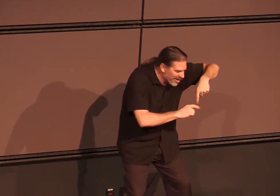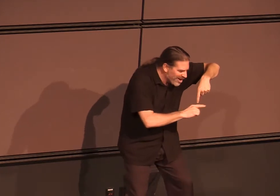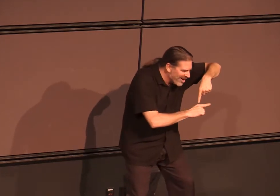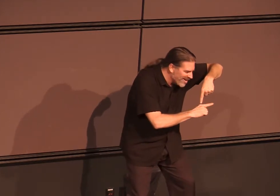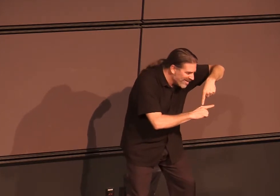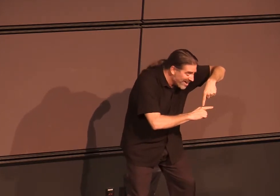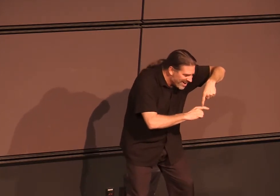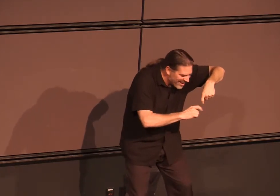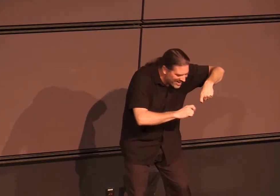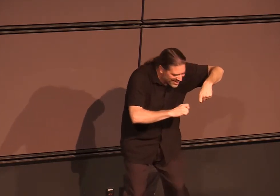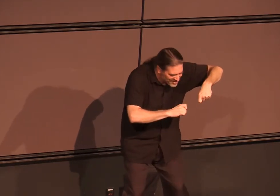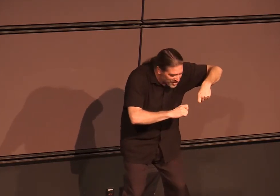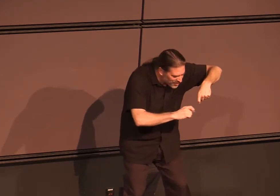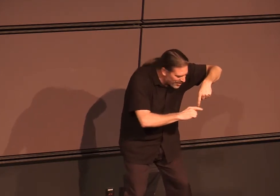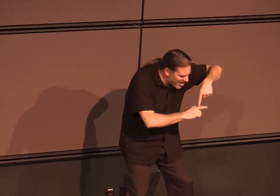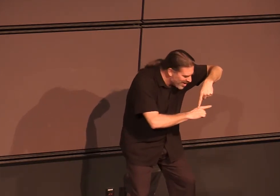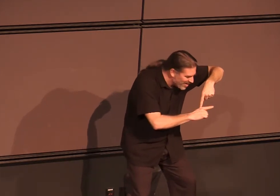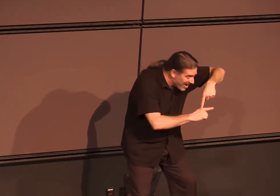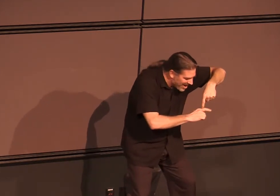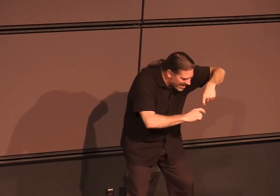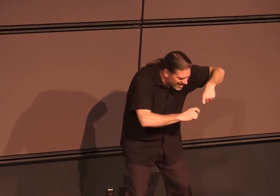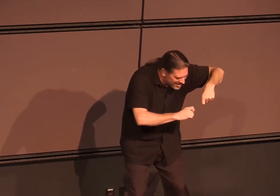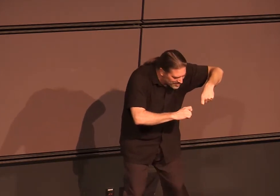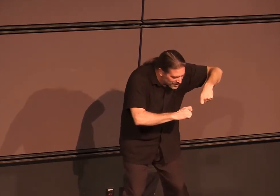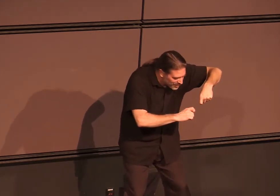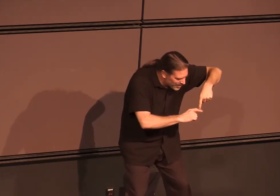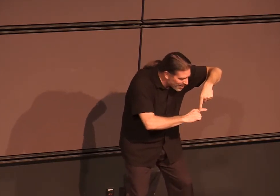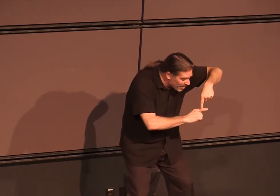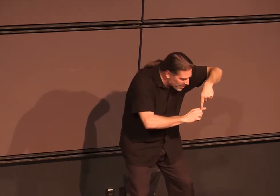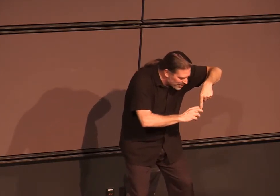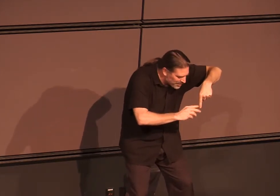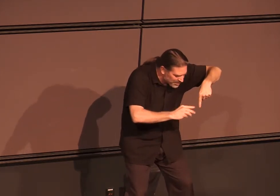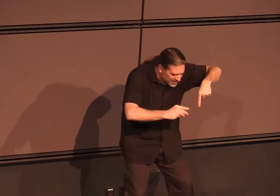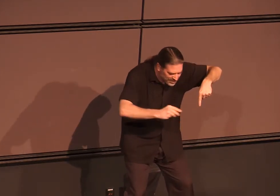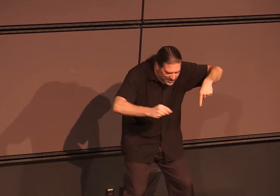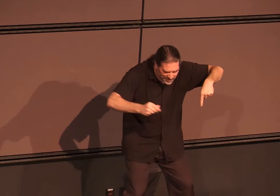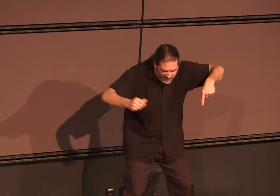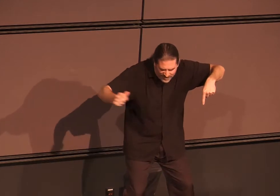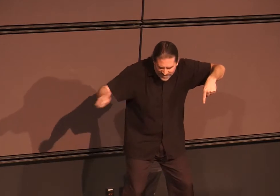Drop, drop, drop.